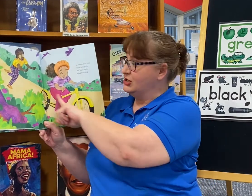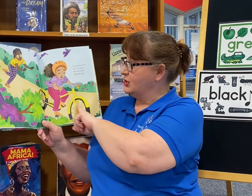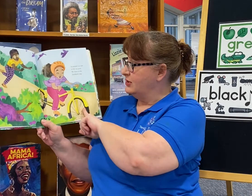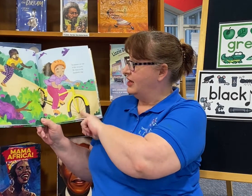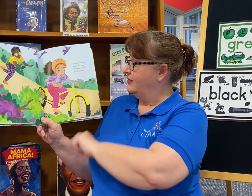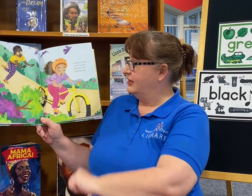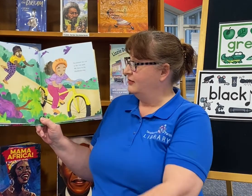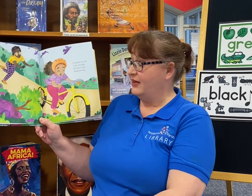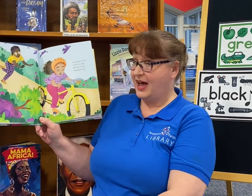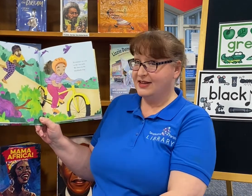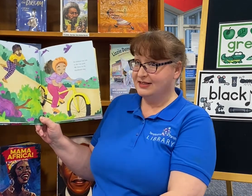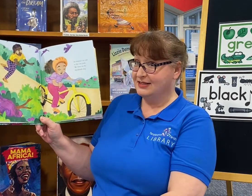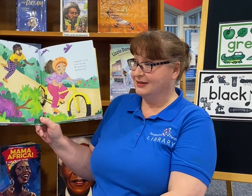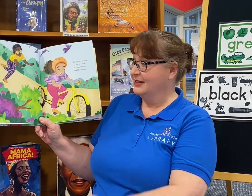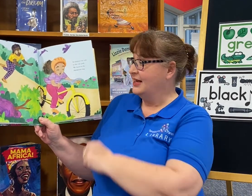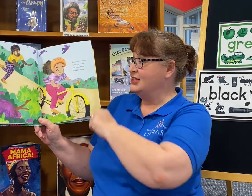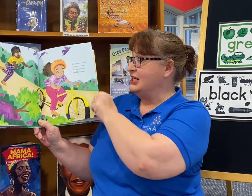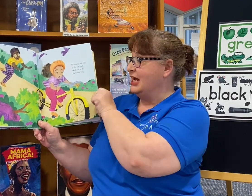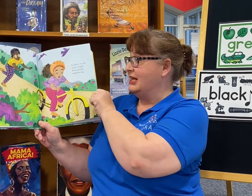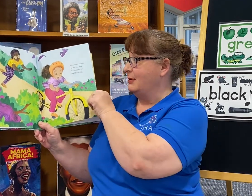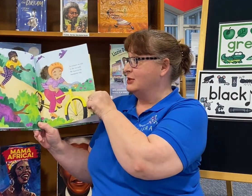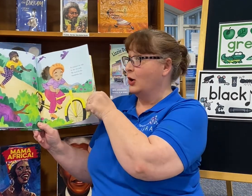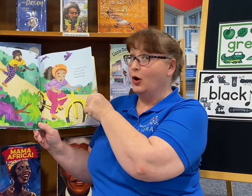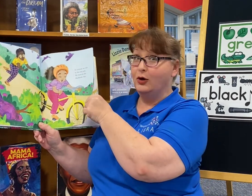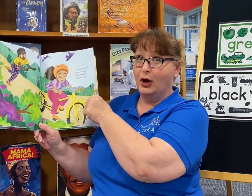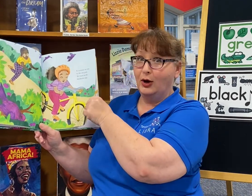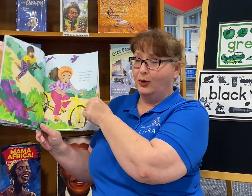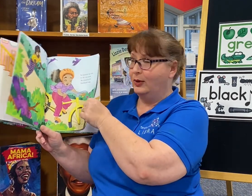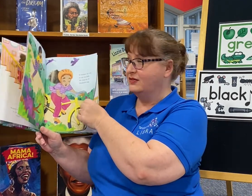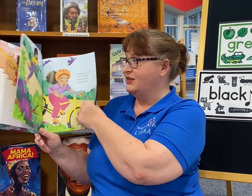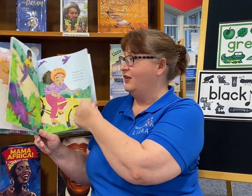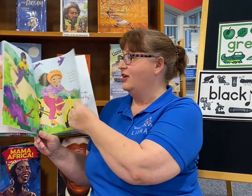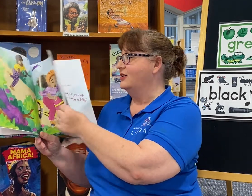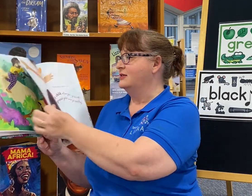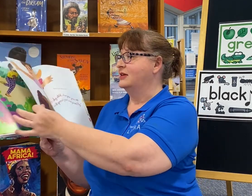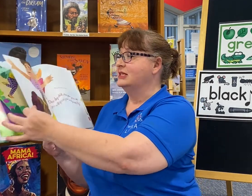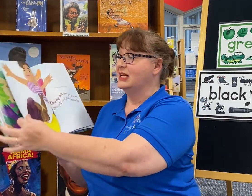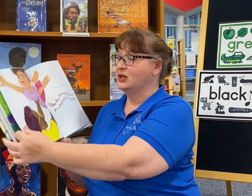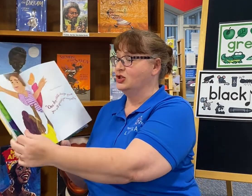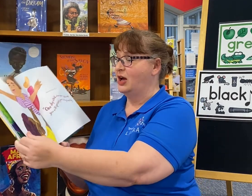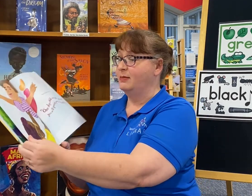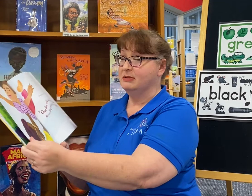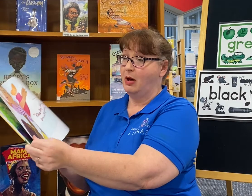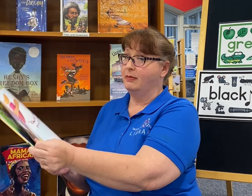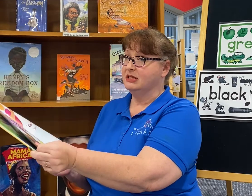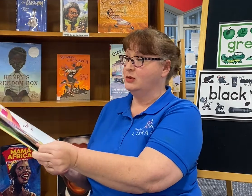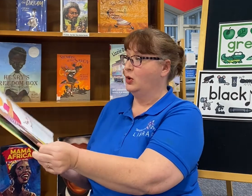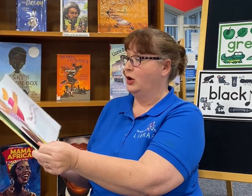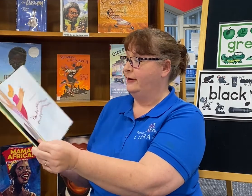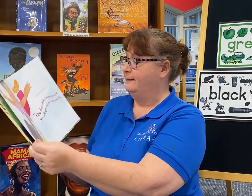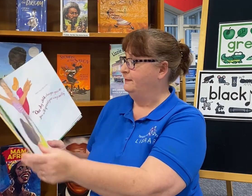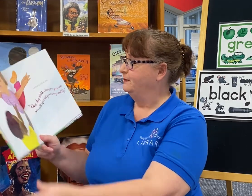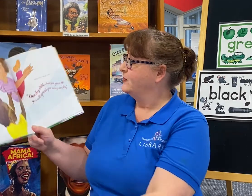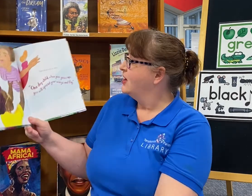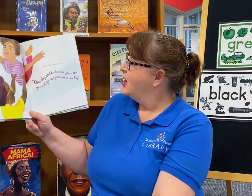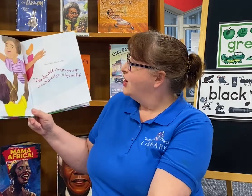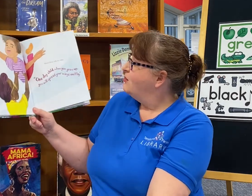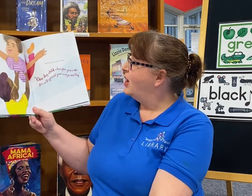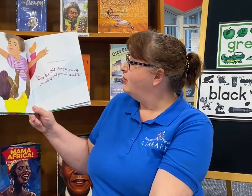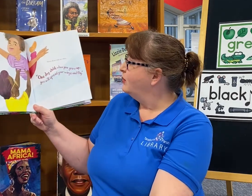going down the hill fast and she can't keep up? She's like, oh no, what if she falls? Because that's our job as mamas, to worry. Mama